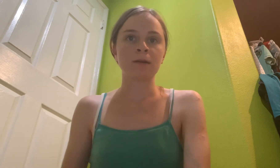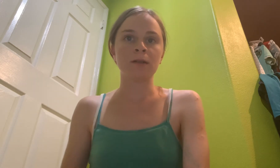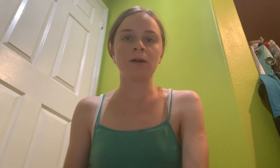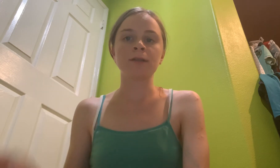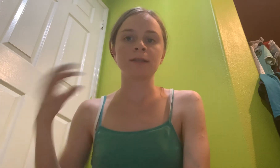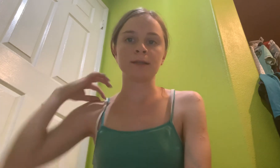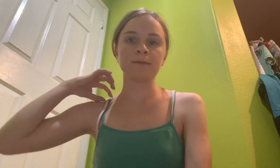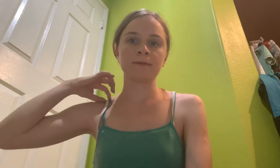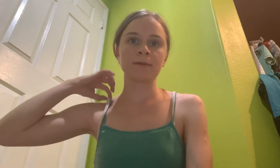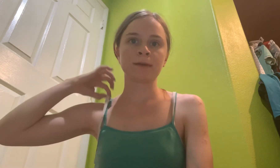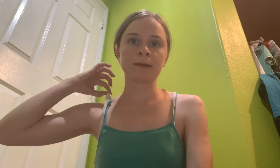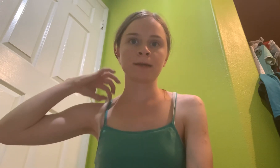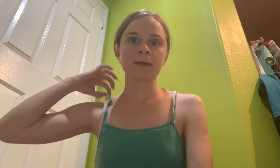Long sleeve.